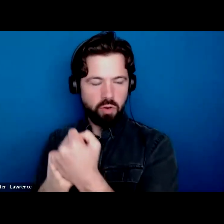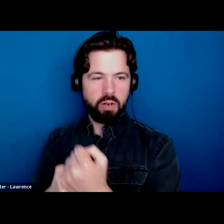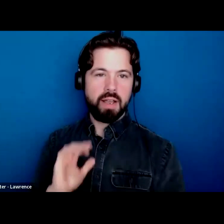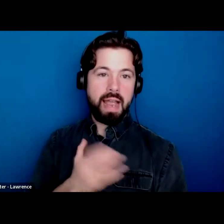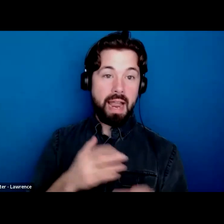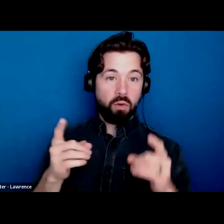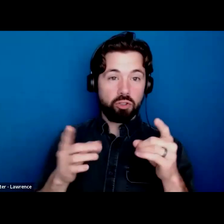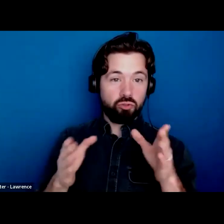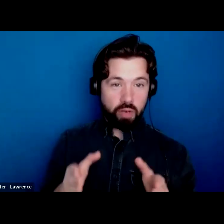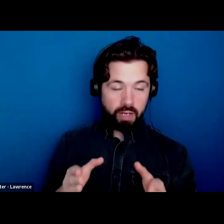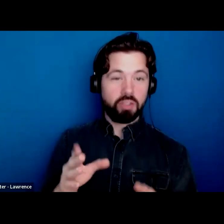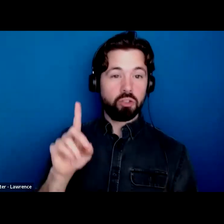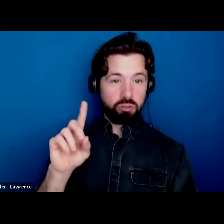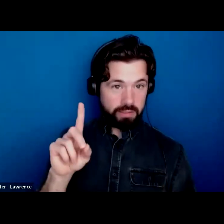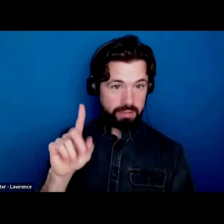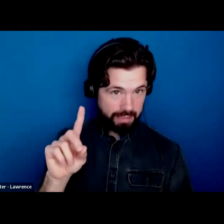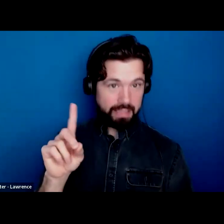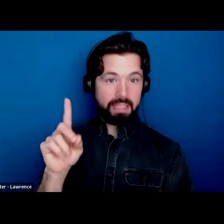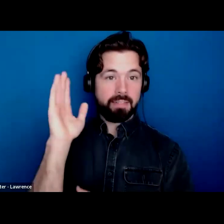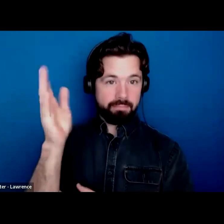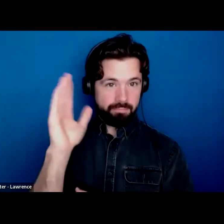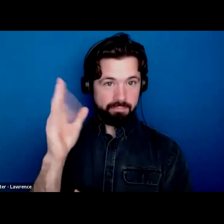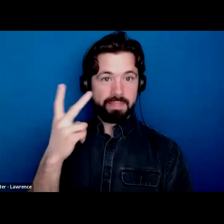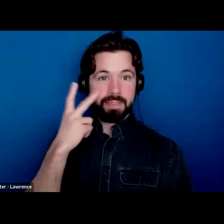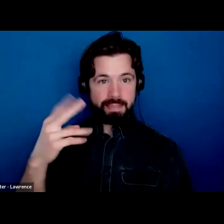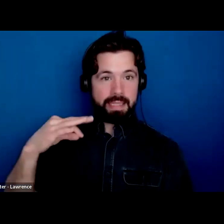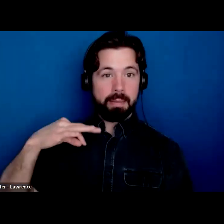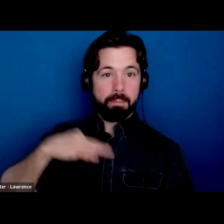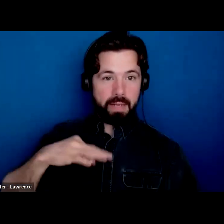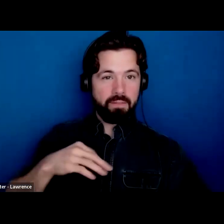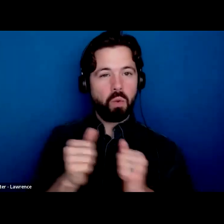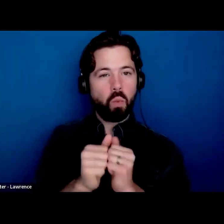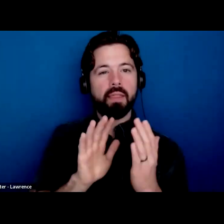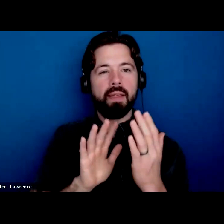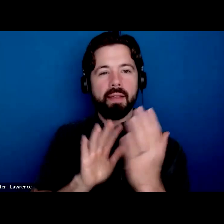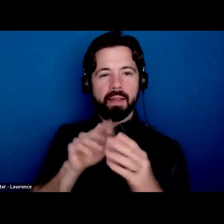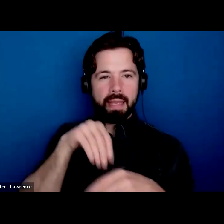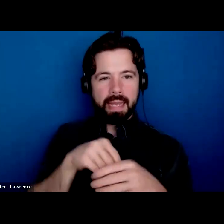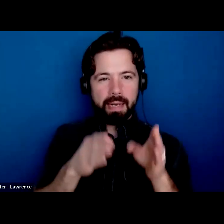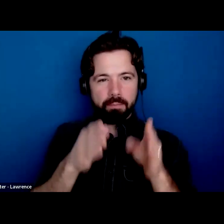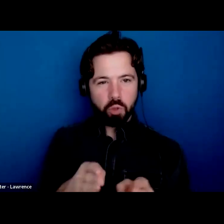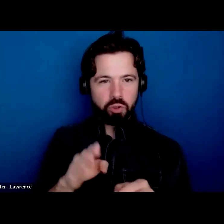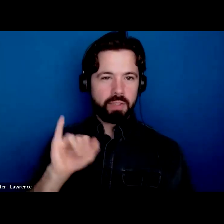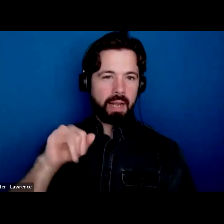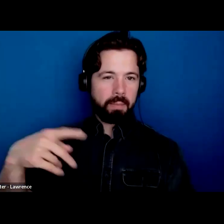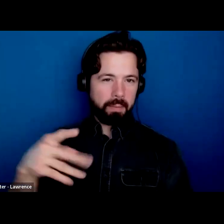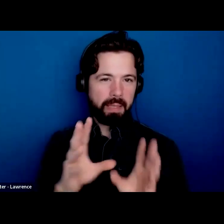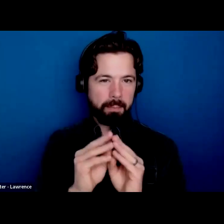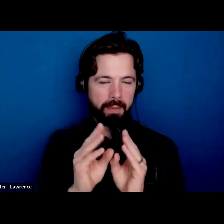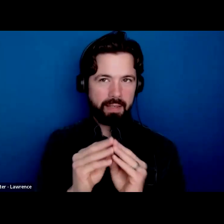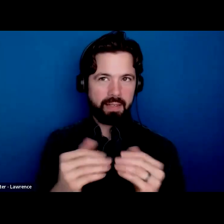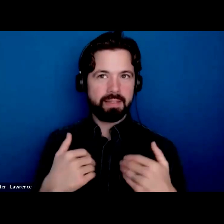the benefits that she's experienced on doing in-person IPP meetings with clients, the value